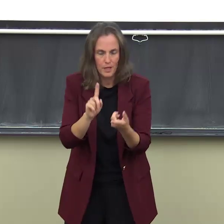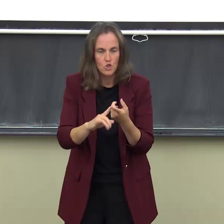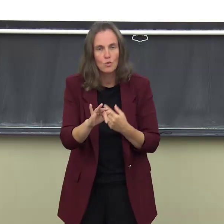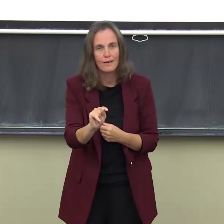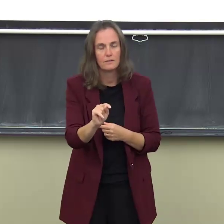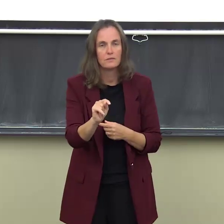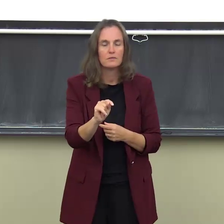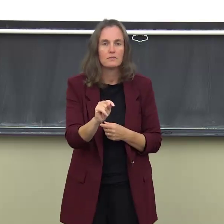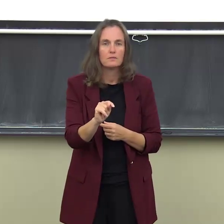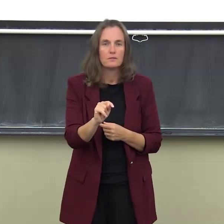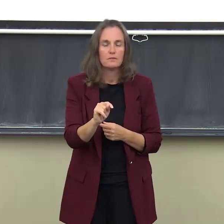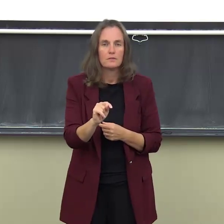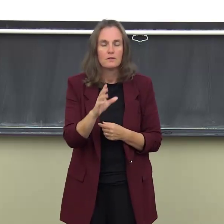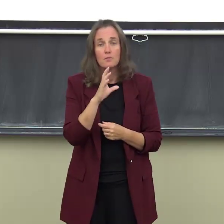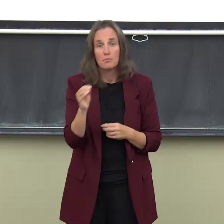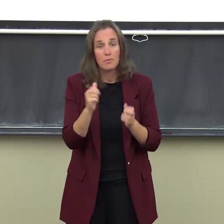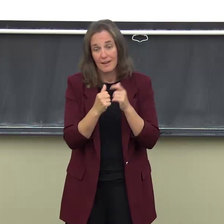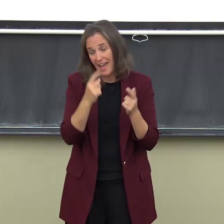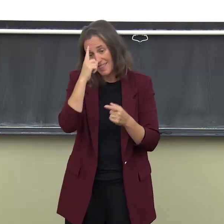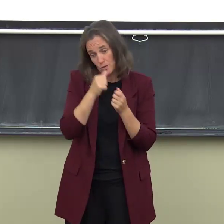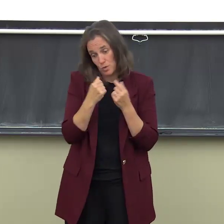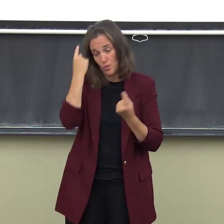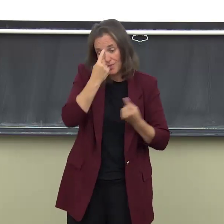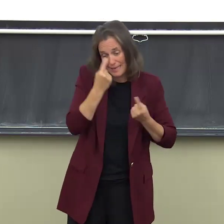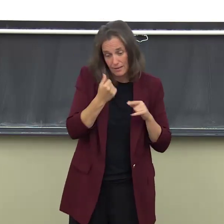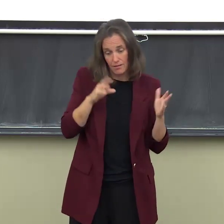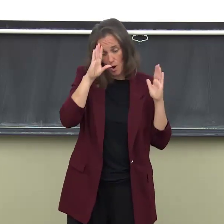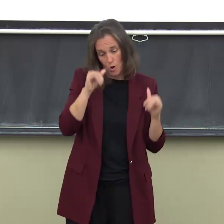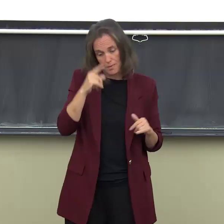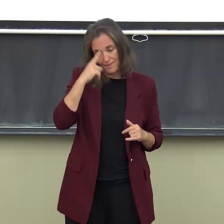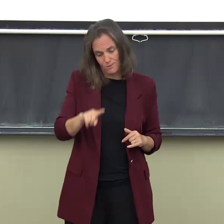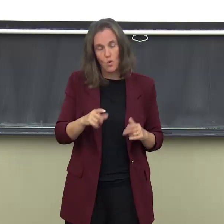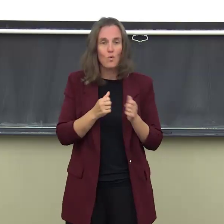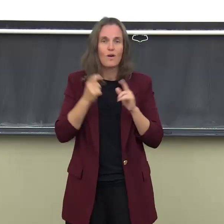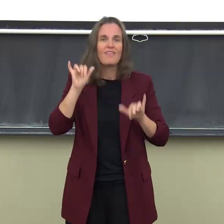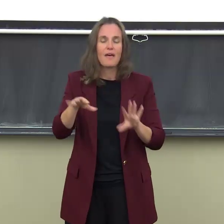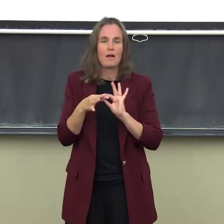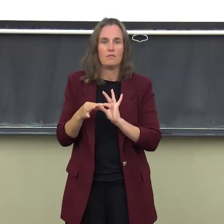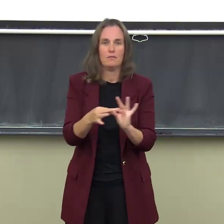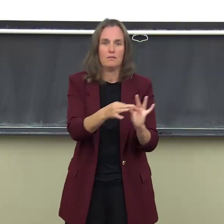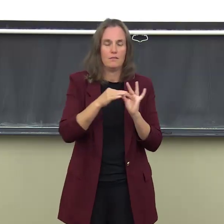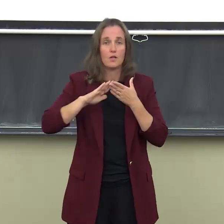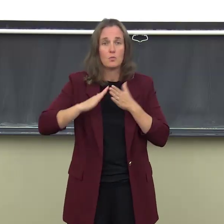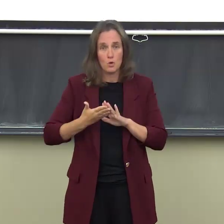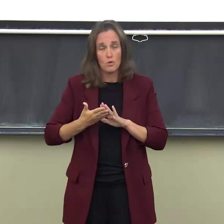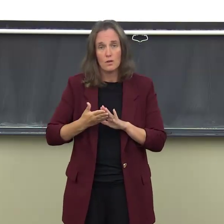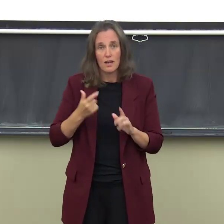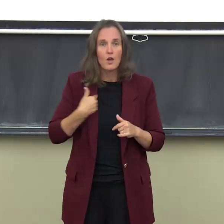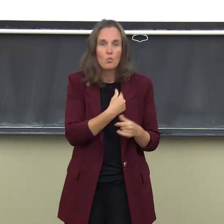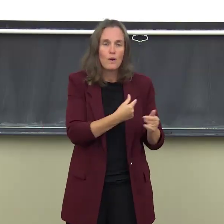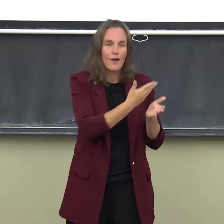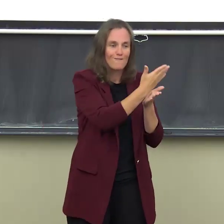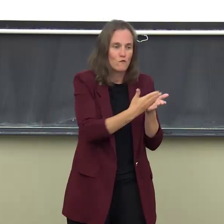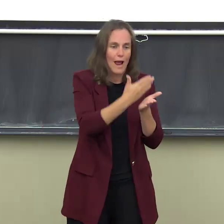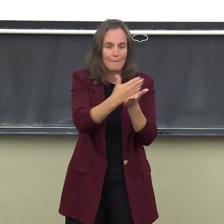are stating, hoping for is, yes, this tie is community, but we are fragmented and we are caught in the